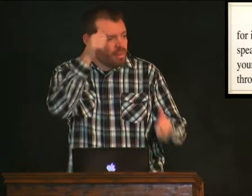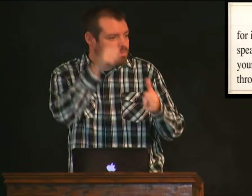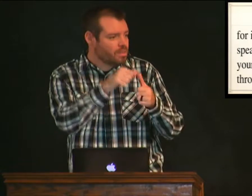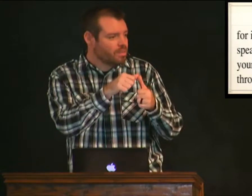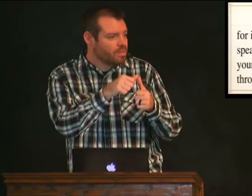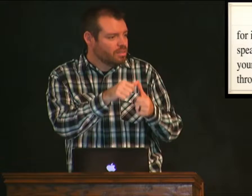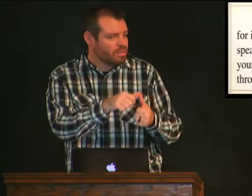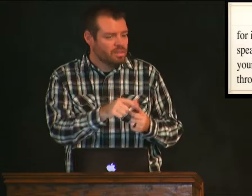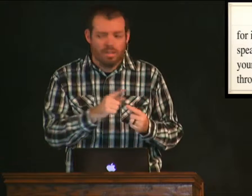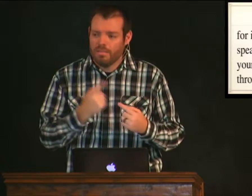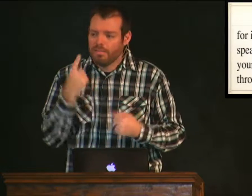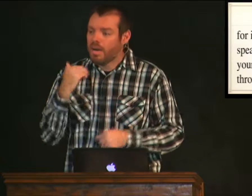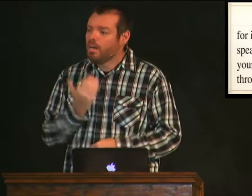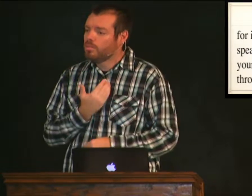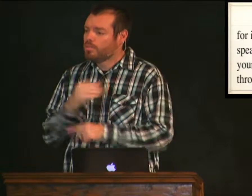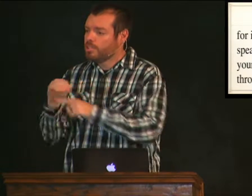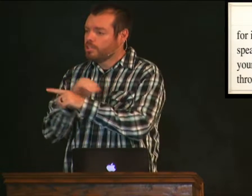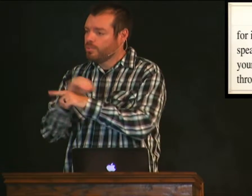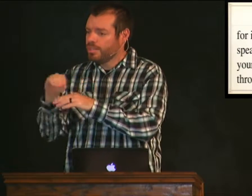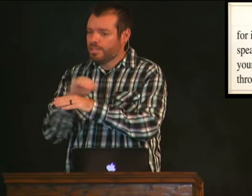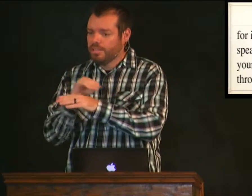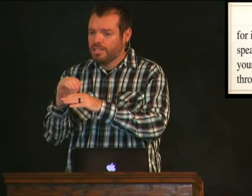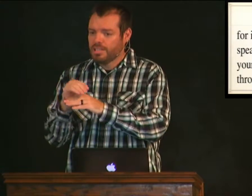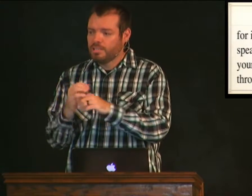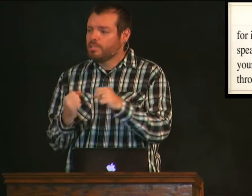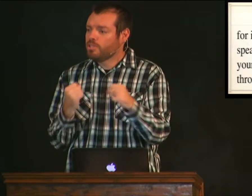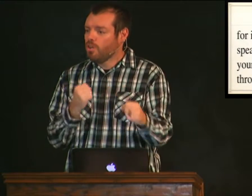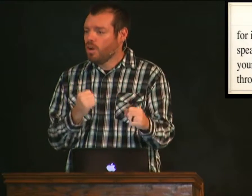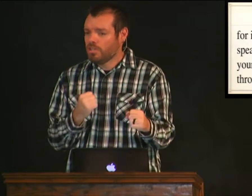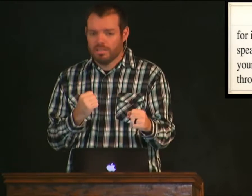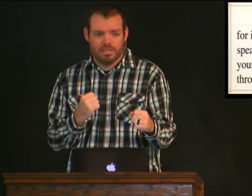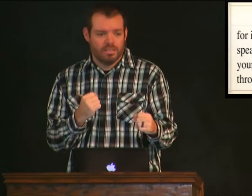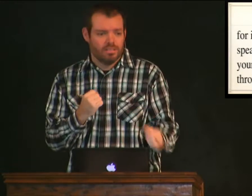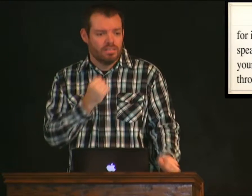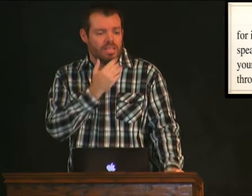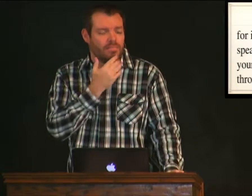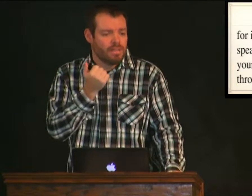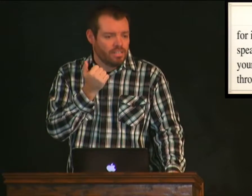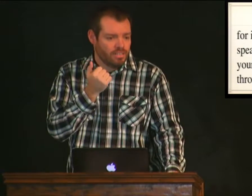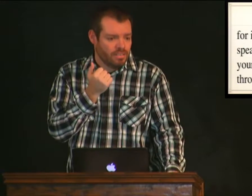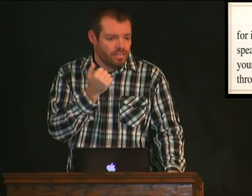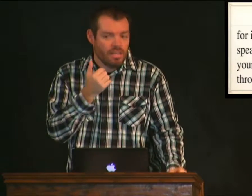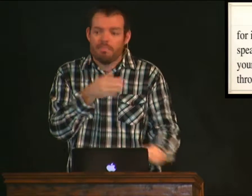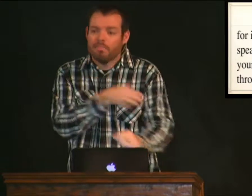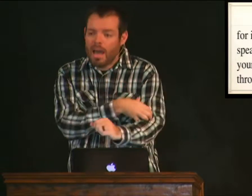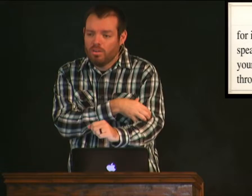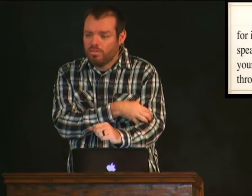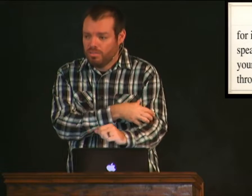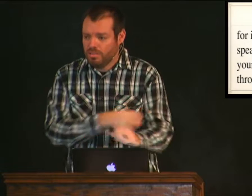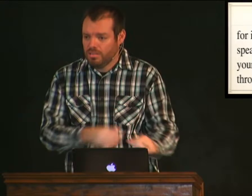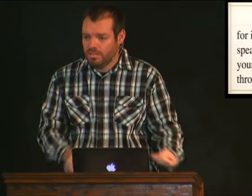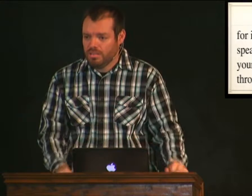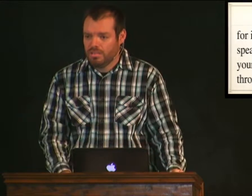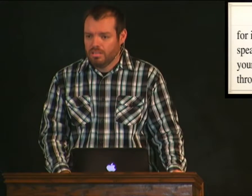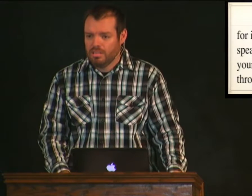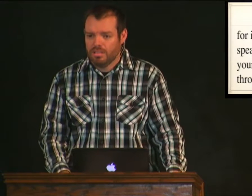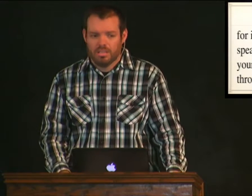So remember, for our ministry to be stronger and better,